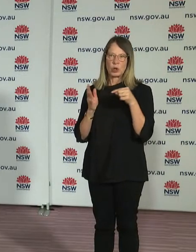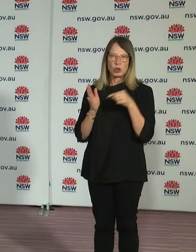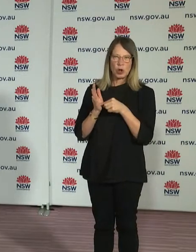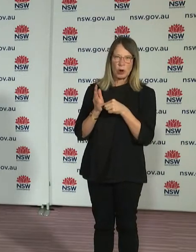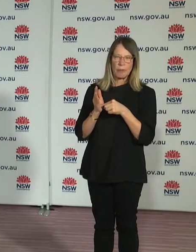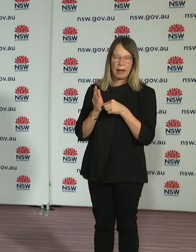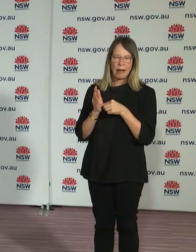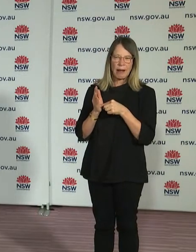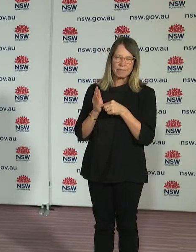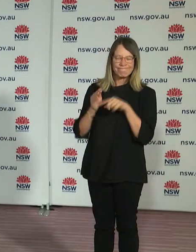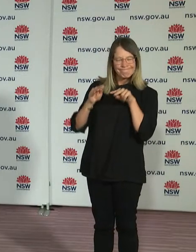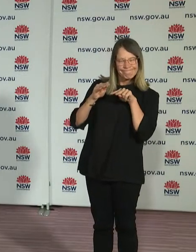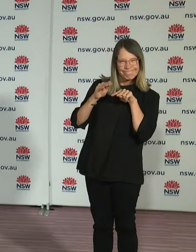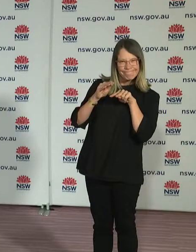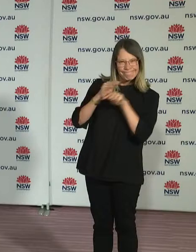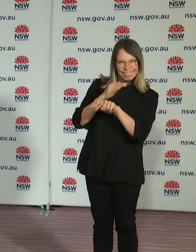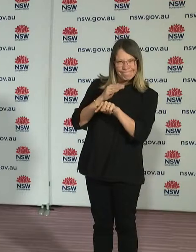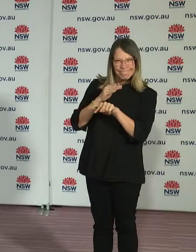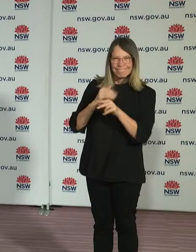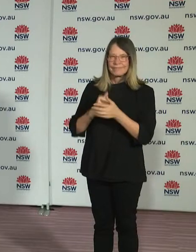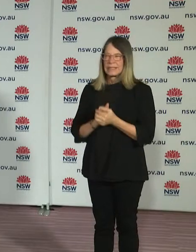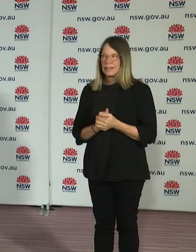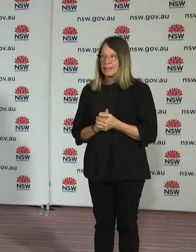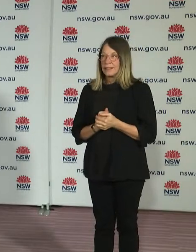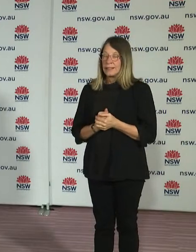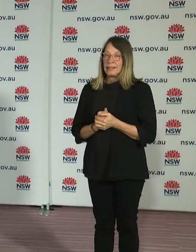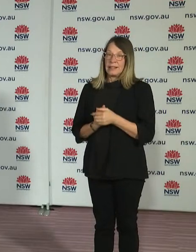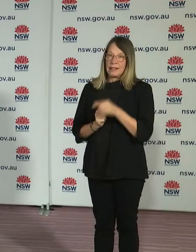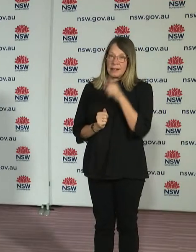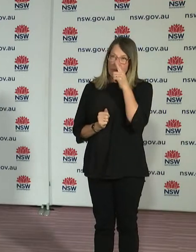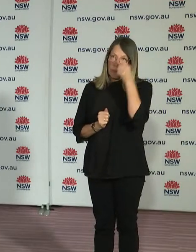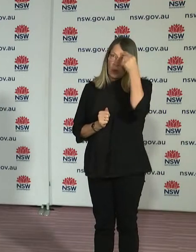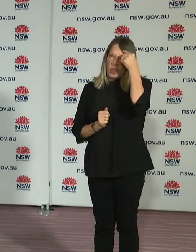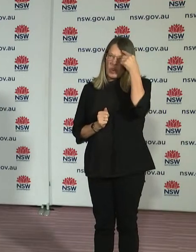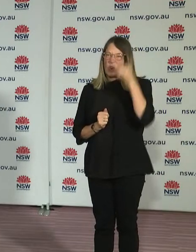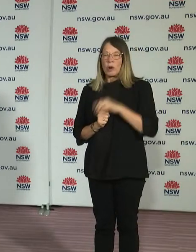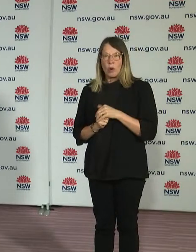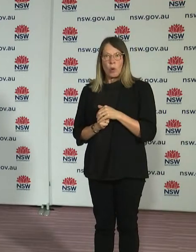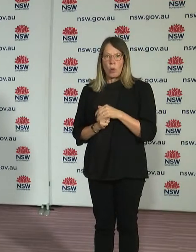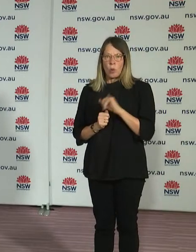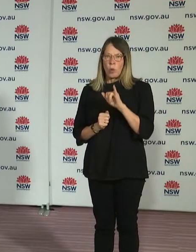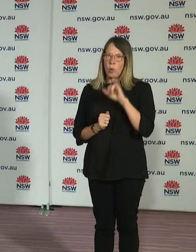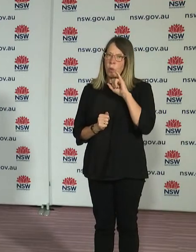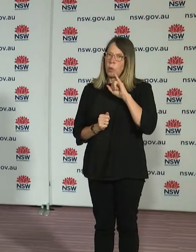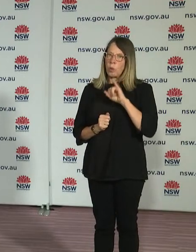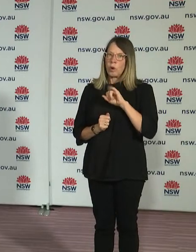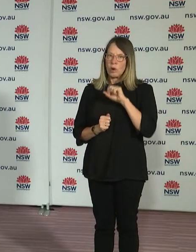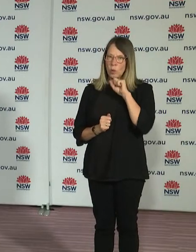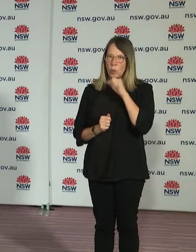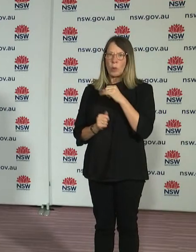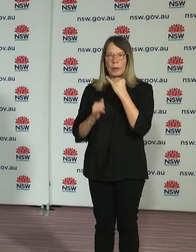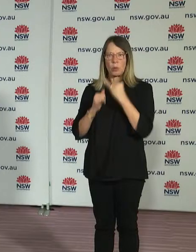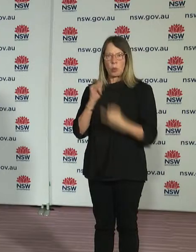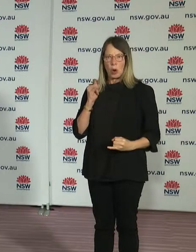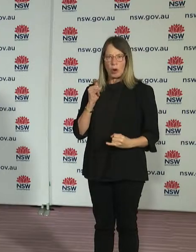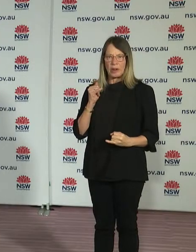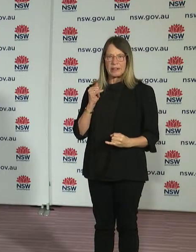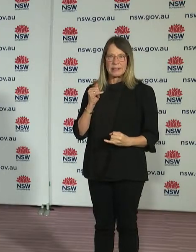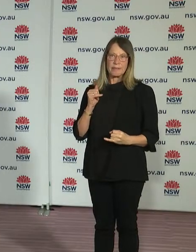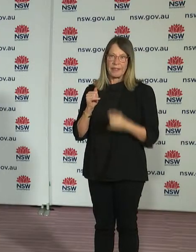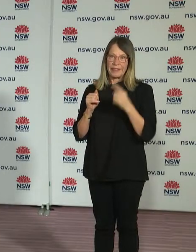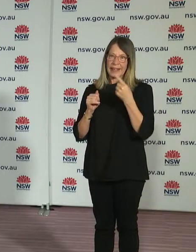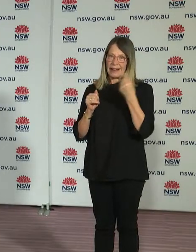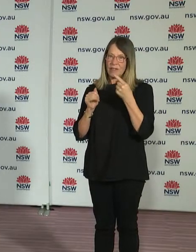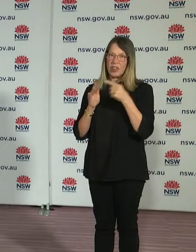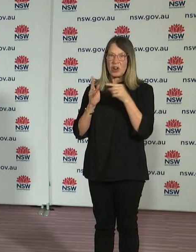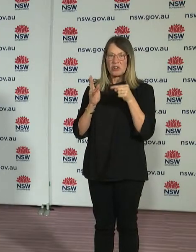Wales were more pessimistic than actually what eventuated. So I'm hopeful that the pent-up demand from the last quarter will